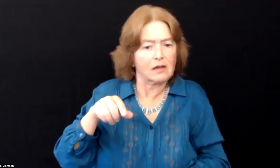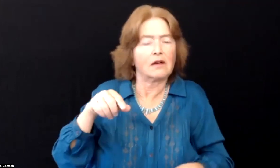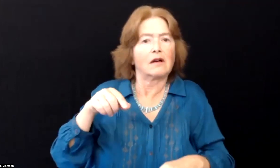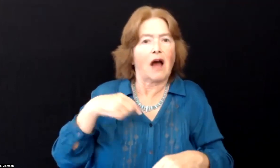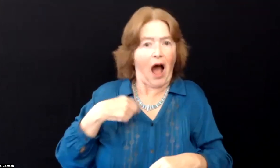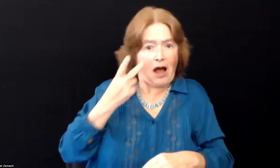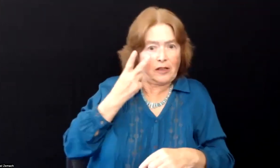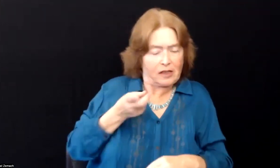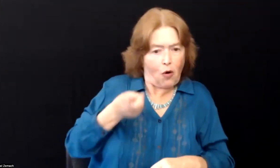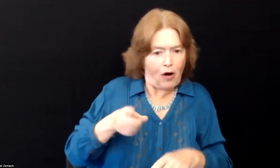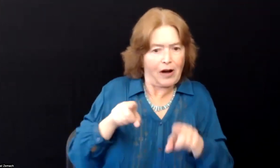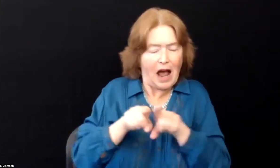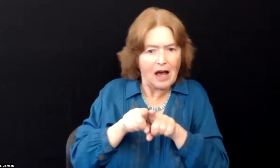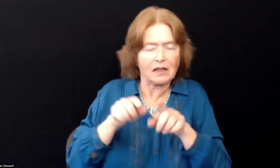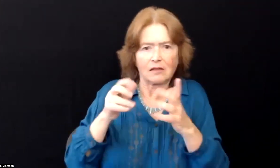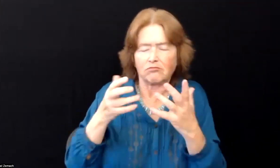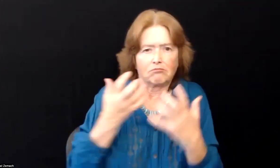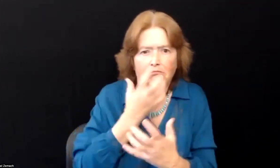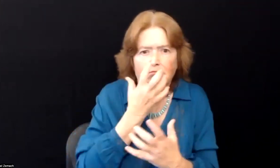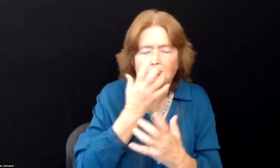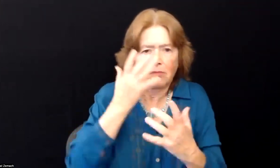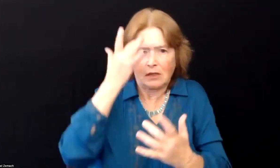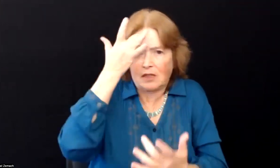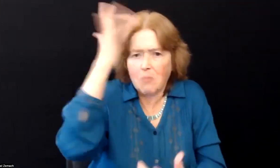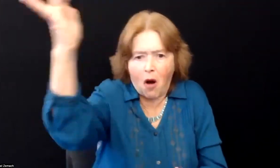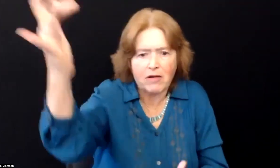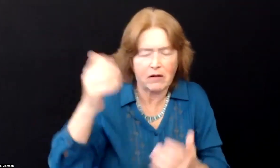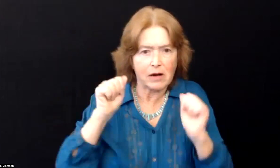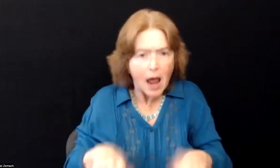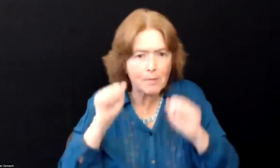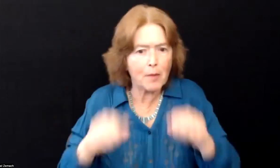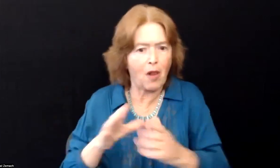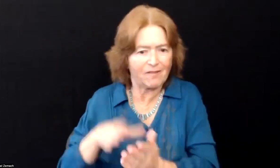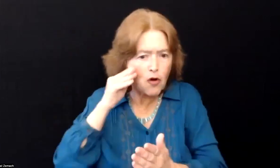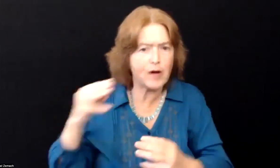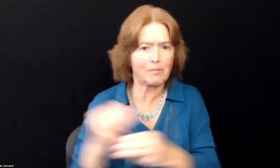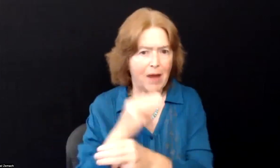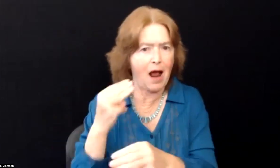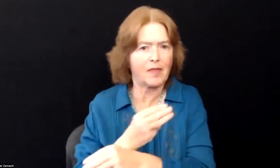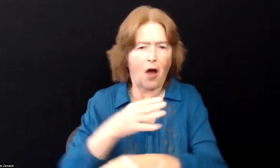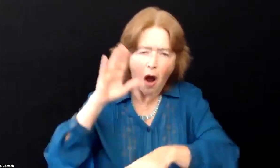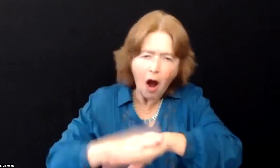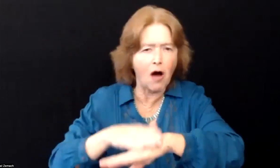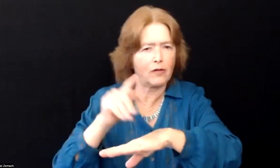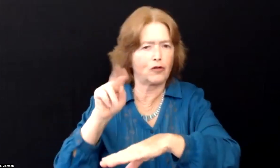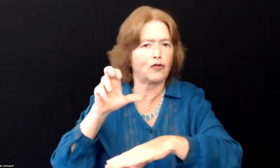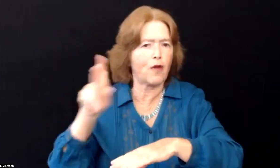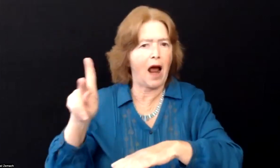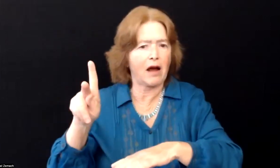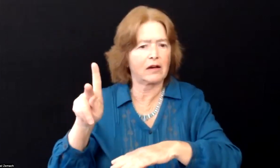I saw her as competent and smart, and with an ability to learn math and get on